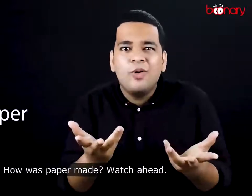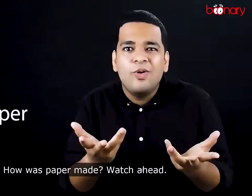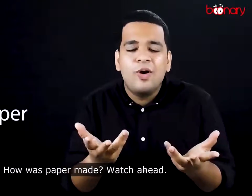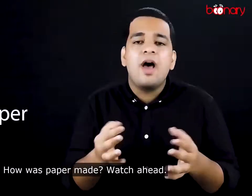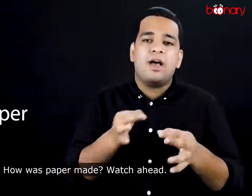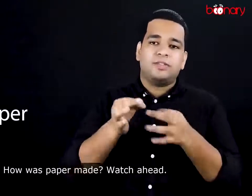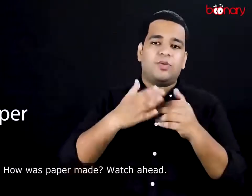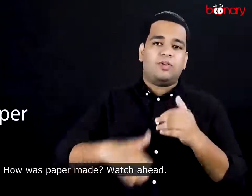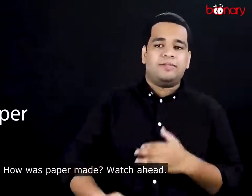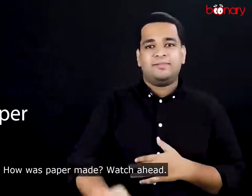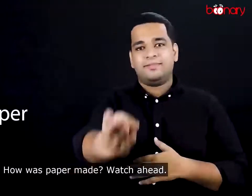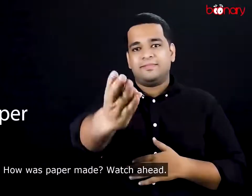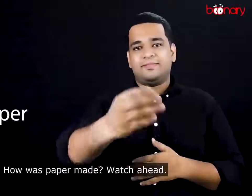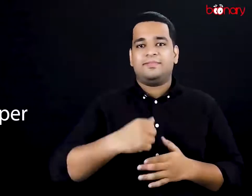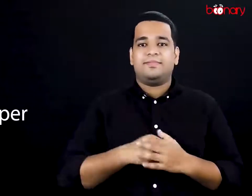paper made? Watch ahead.